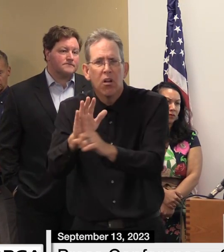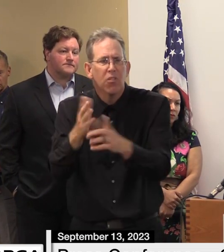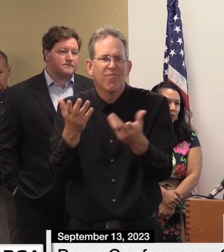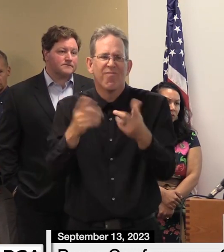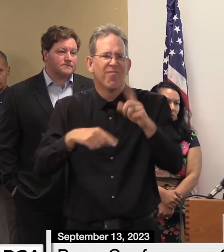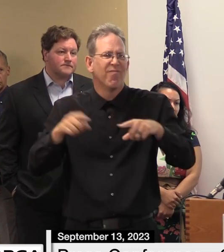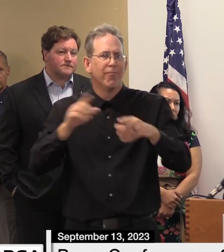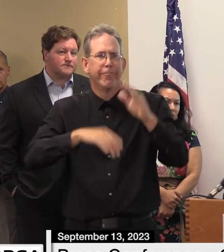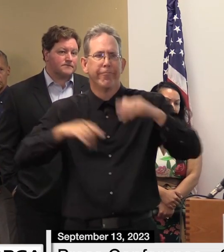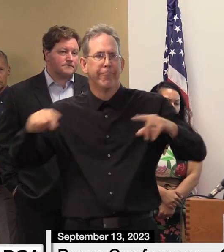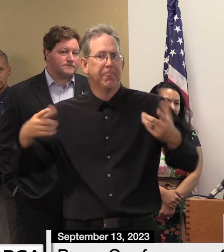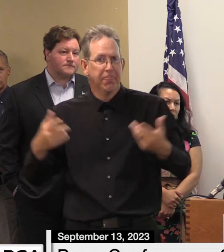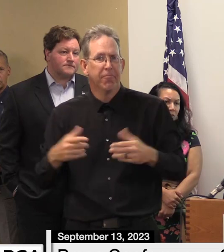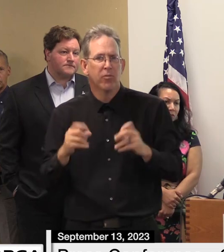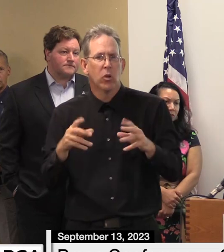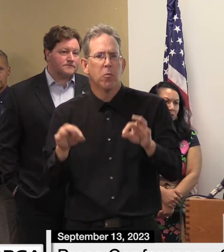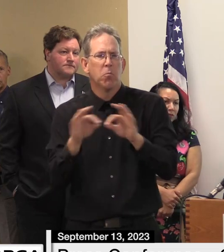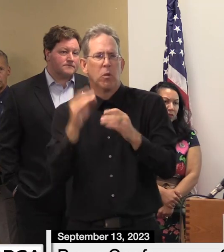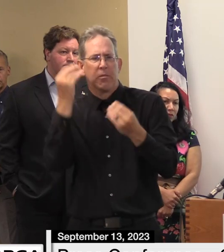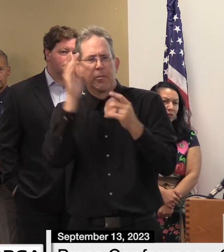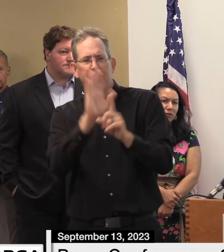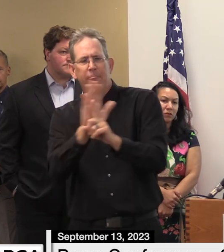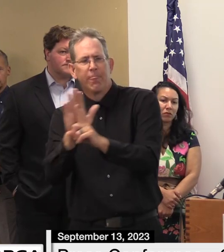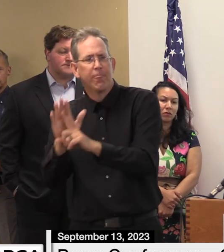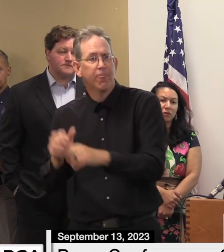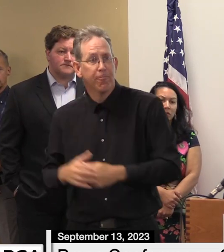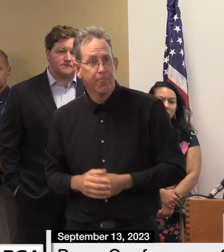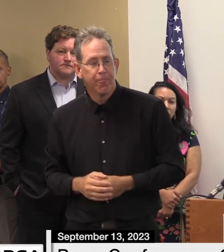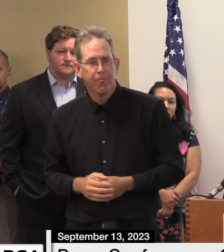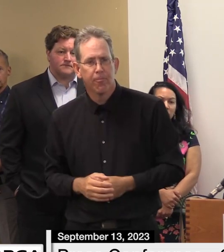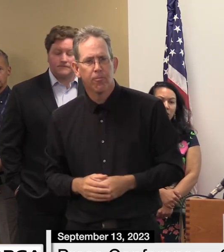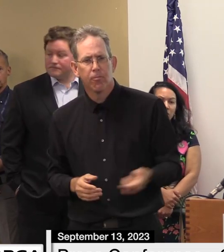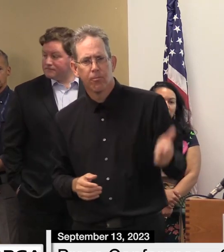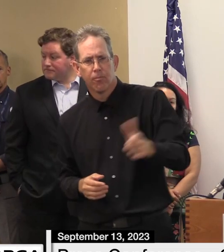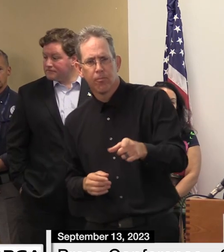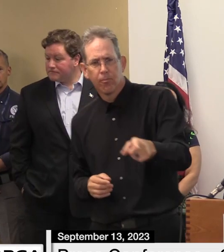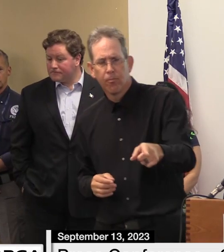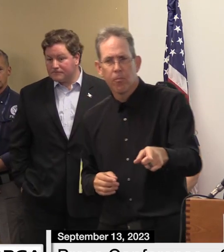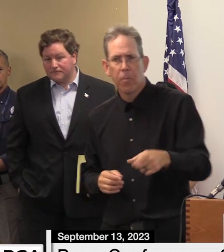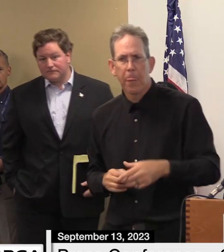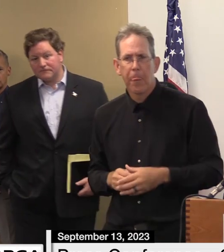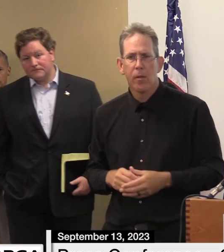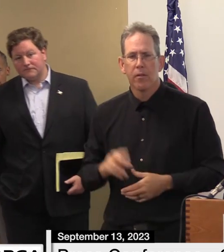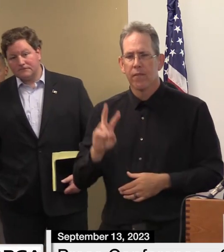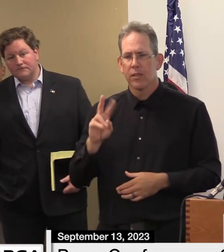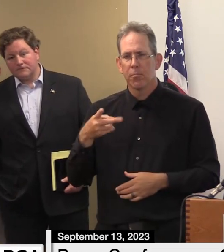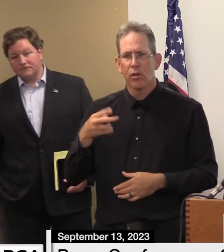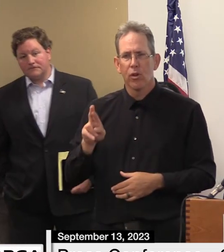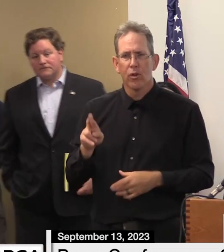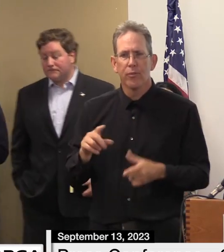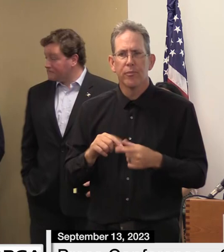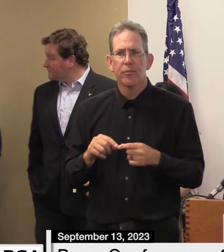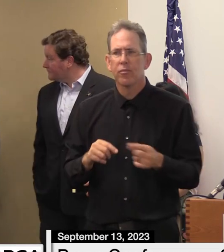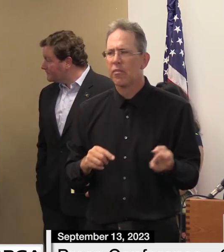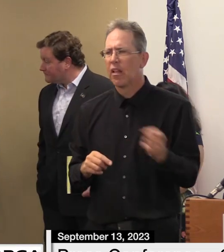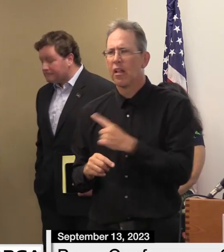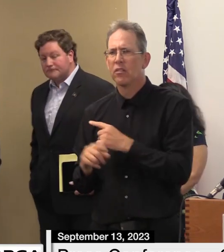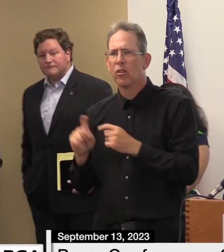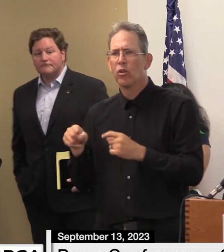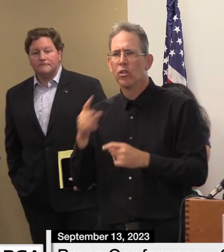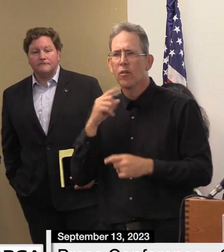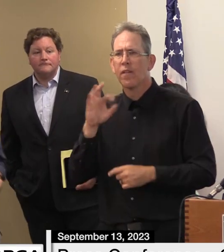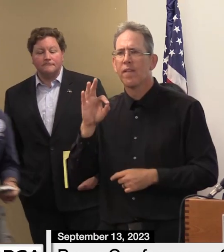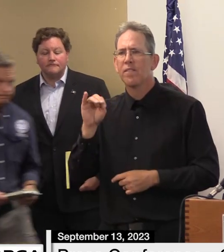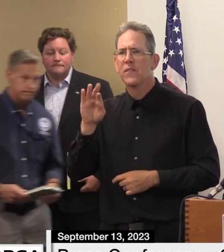have to be an important factor. Speaking of displaced Vermonters, Mr. Roy, can you give us a status update